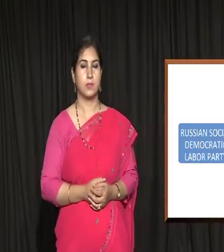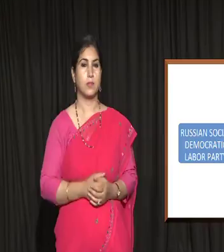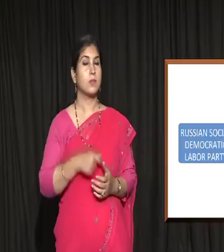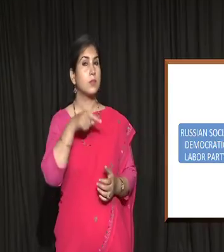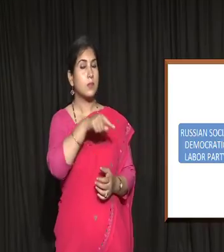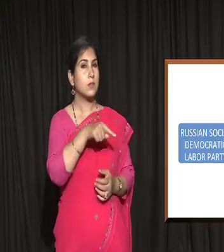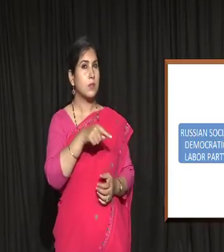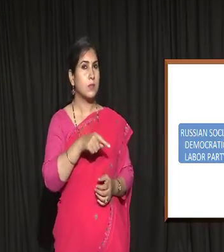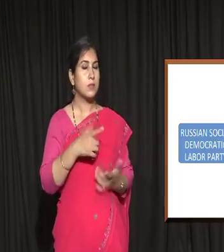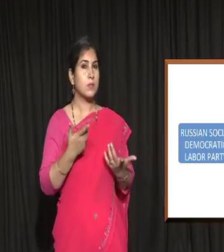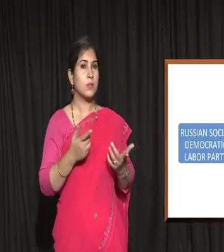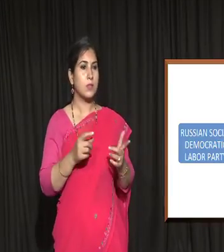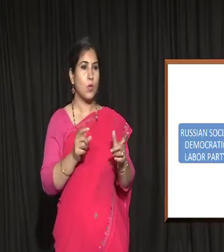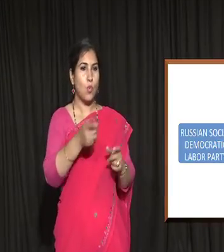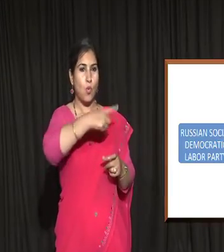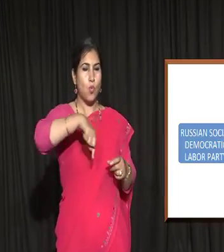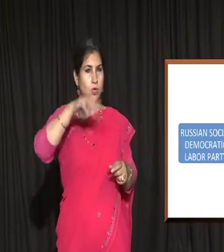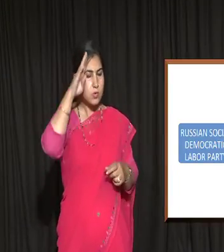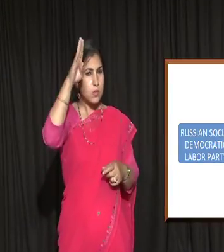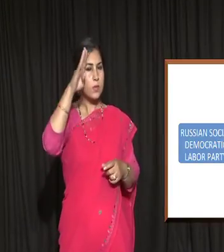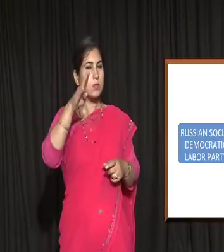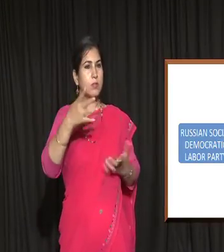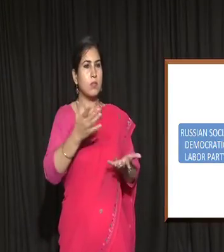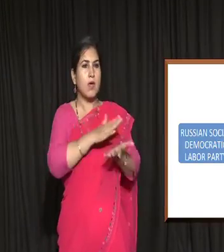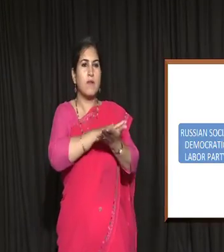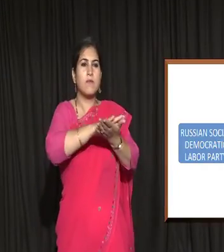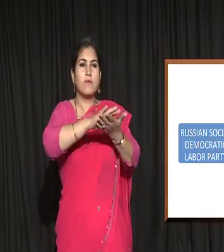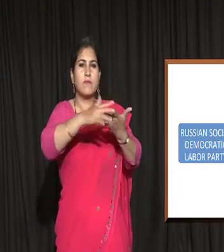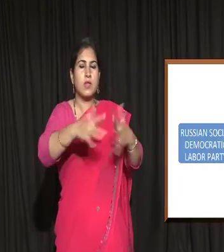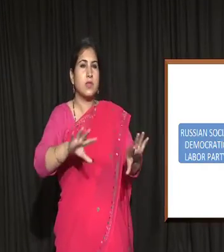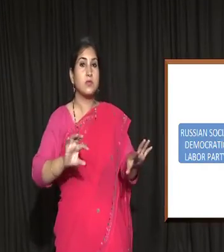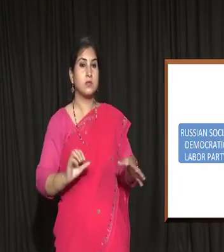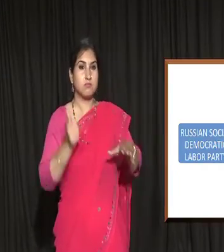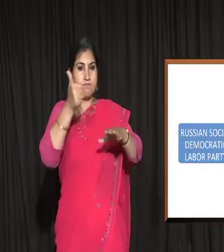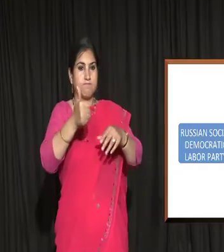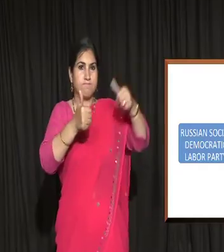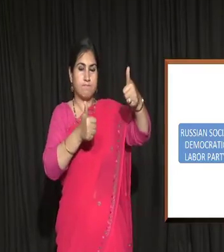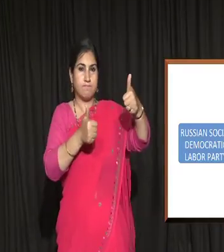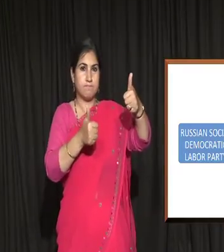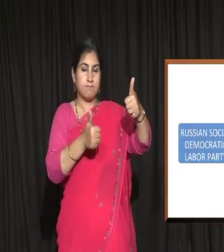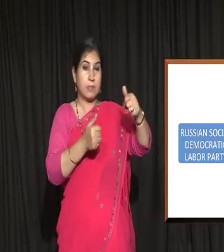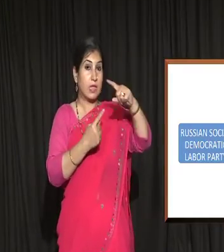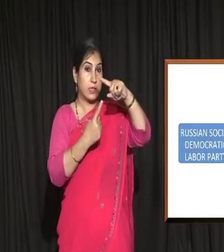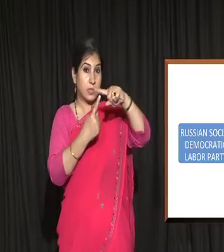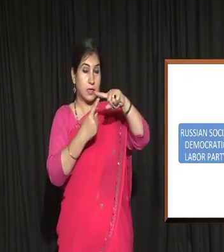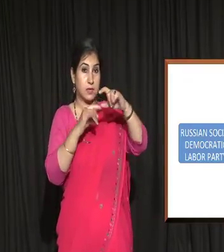The Romanov dynasty came to an end with the removal of Tsar Nicholas